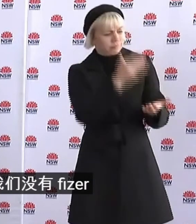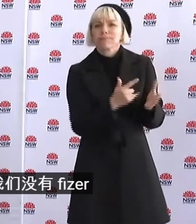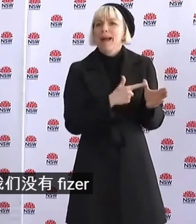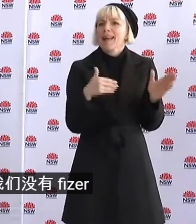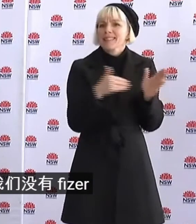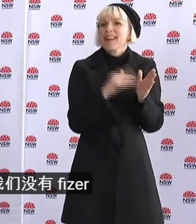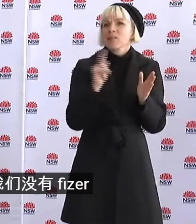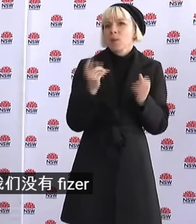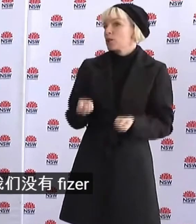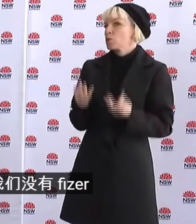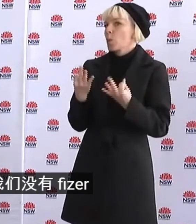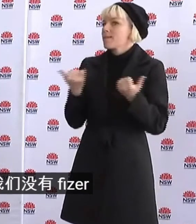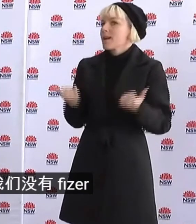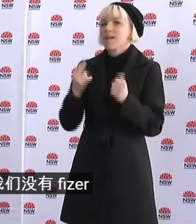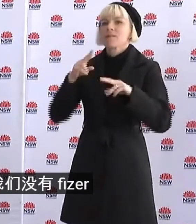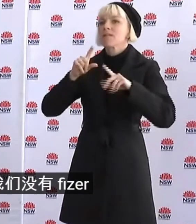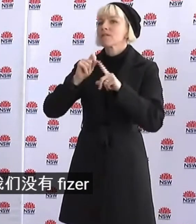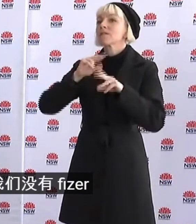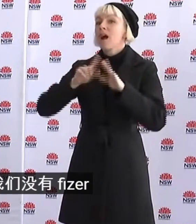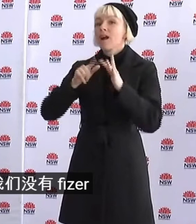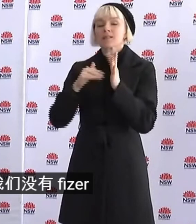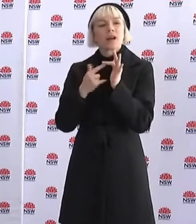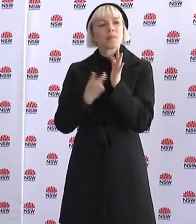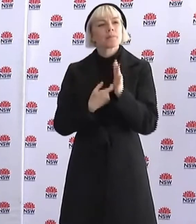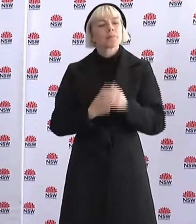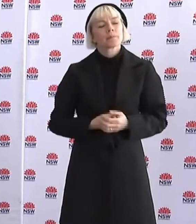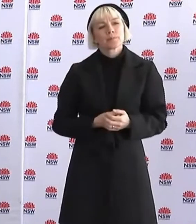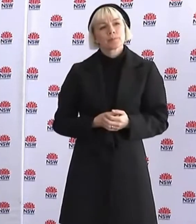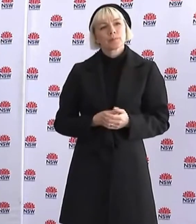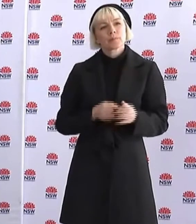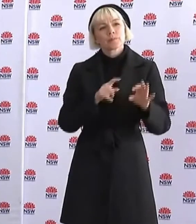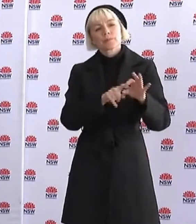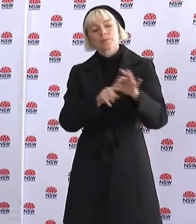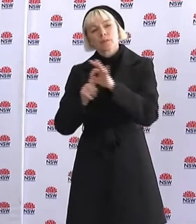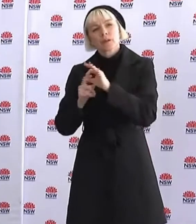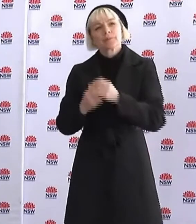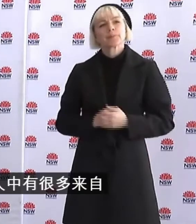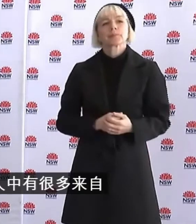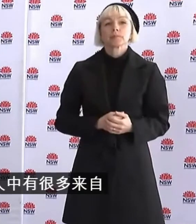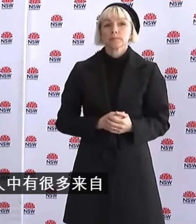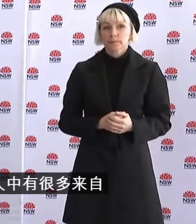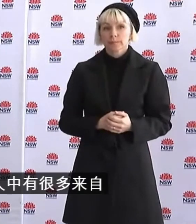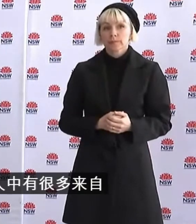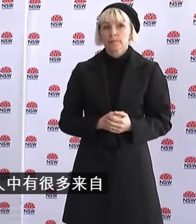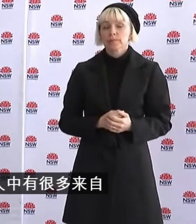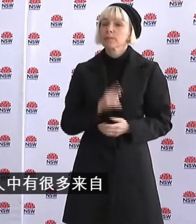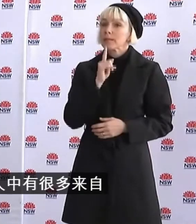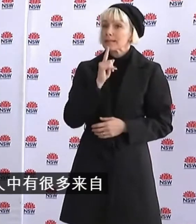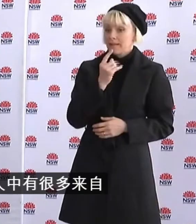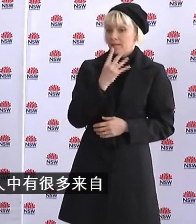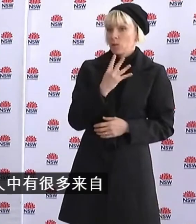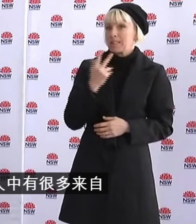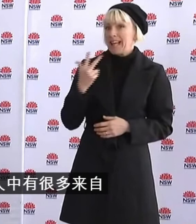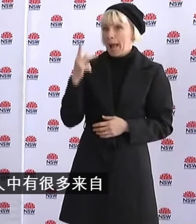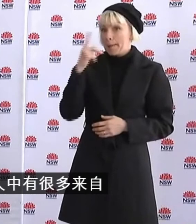Pfizer. Clinton hasn't asked a question, sorry. On the 48 figure, you mentioned that many I'm sorry, I didn't hear the first bit of the question. On the 48 figure, you mentioned that